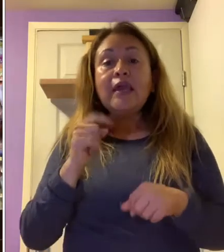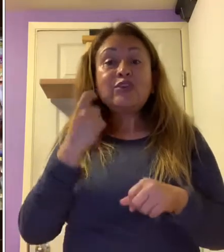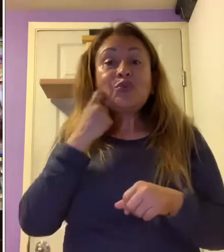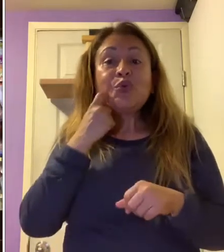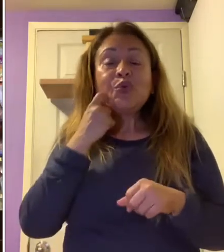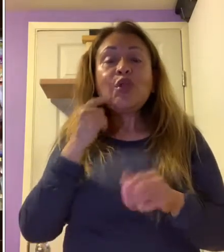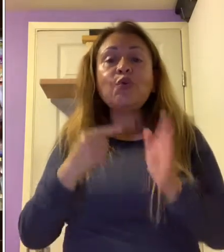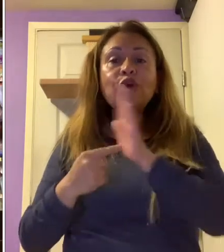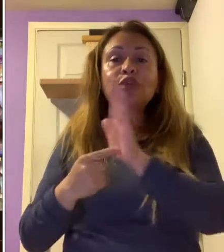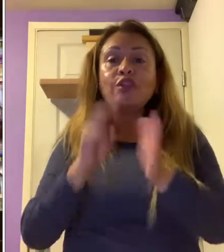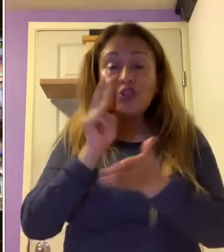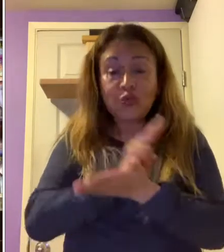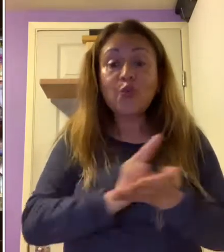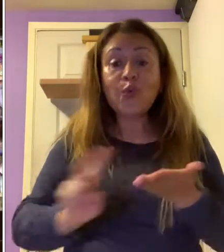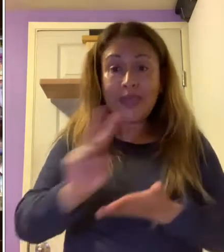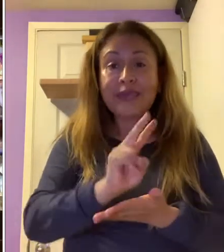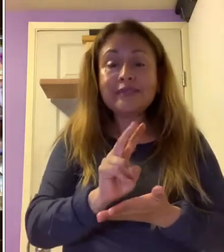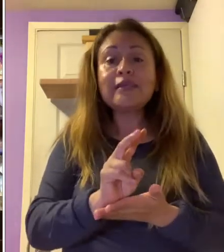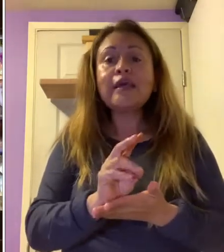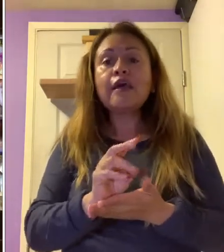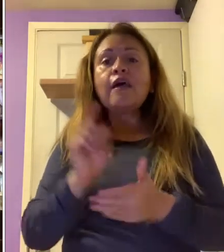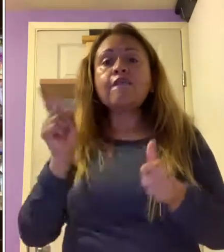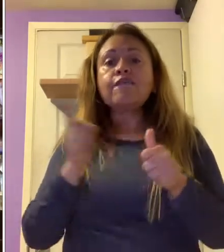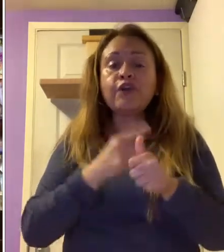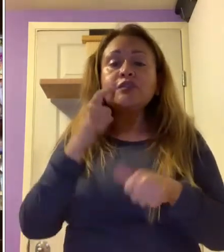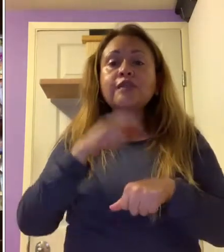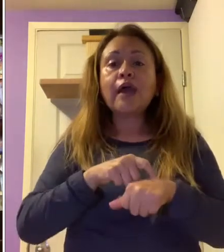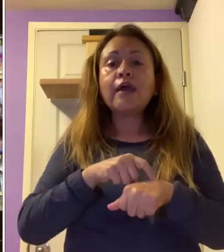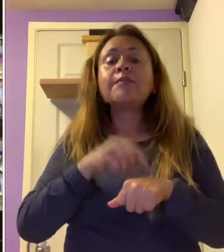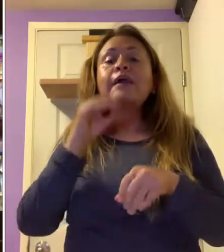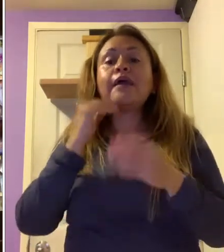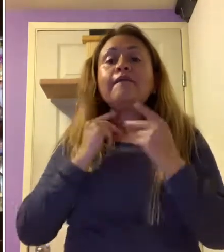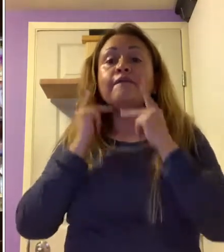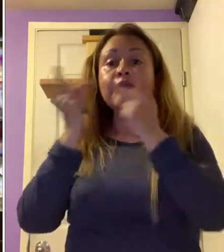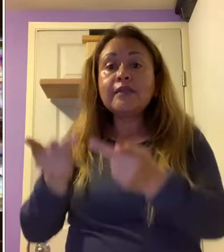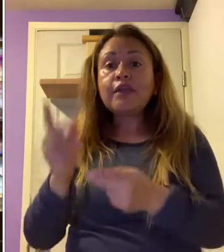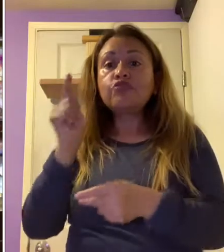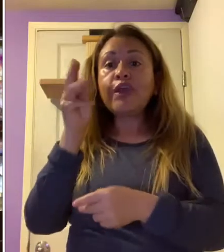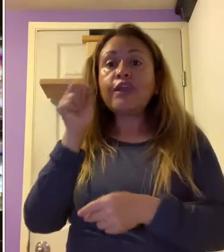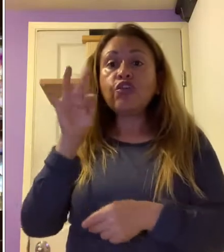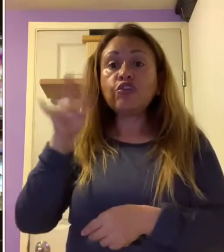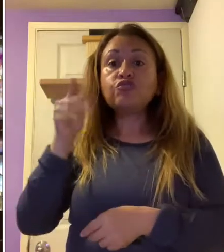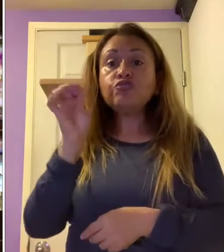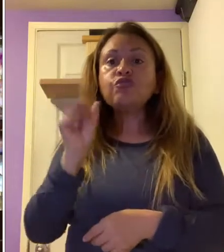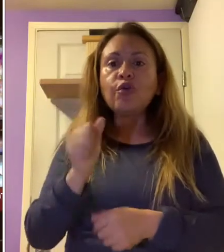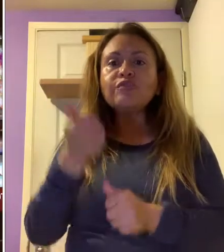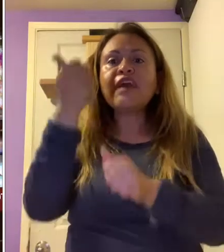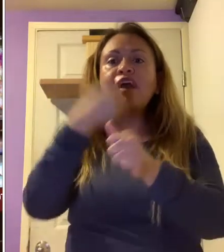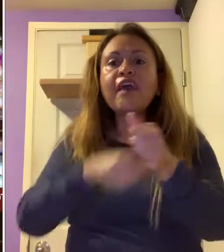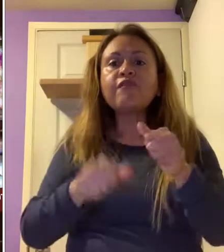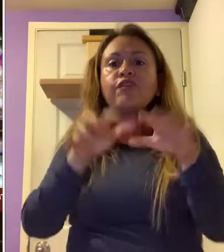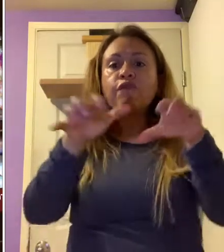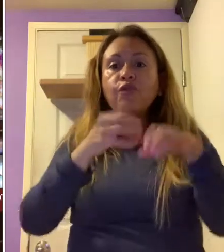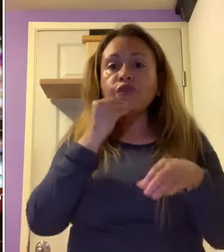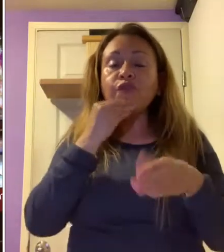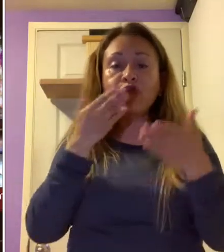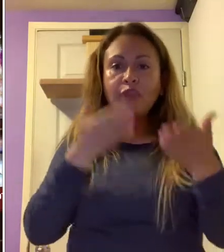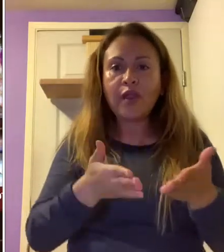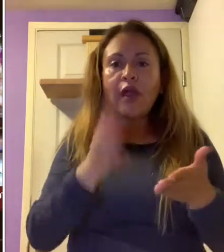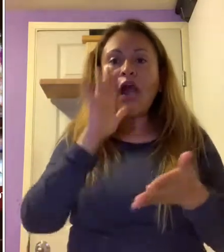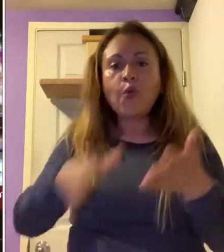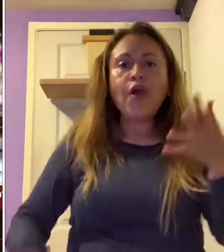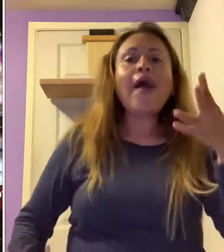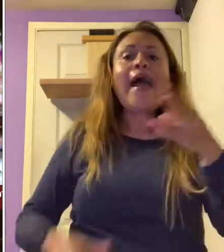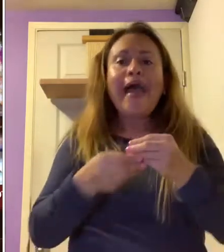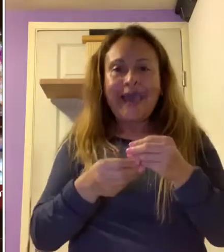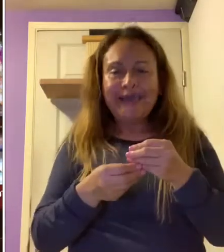Flav City Shopping Experience, which is coming out in about 2 weeks, we did one of our first episodes at Trader Joe's reviewing every single frozen food